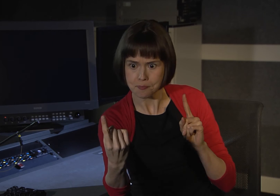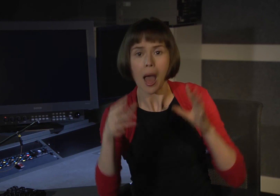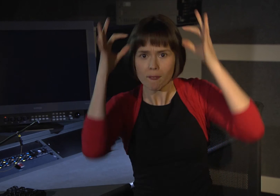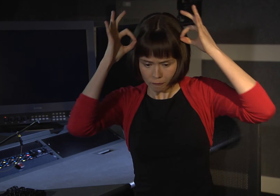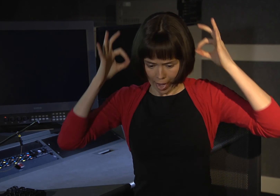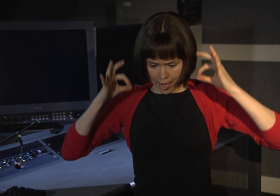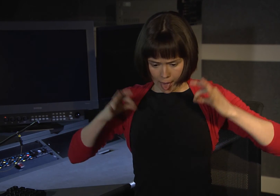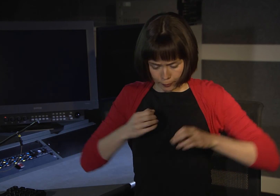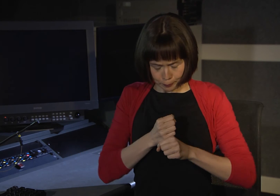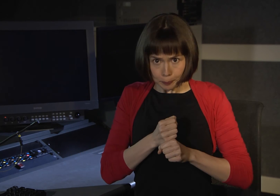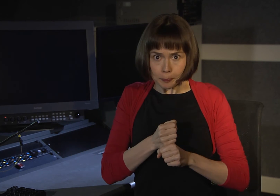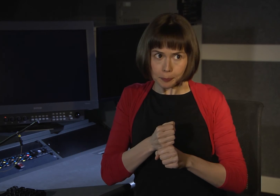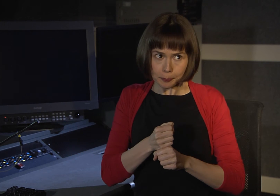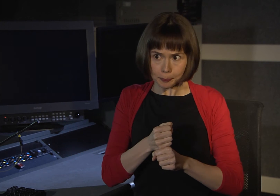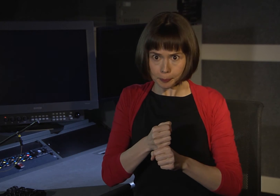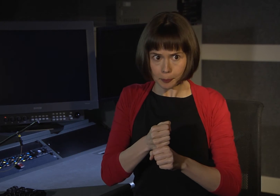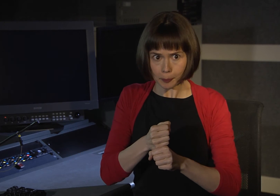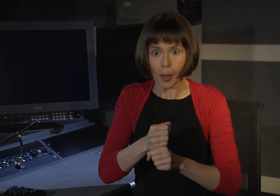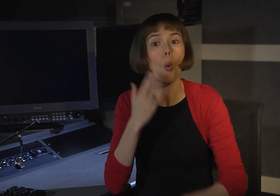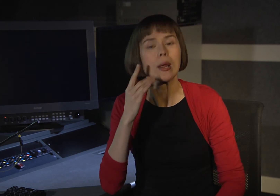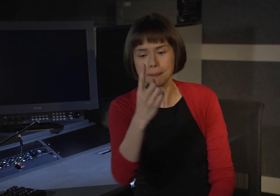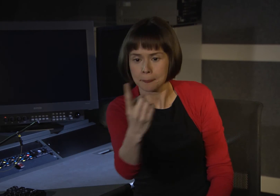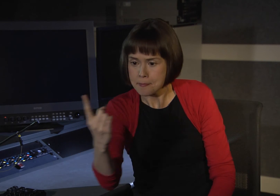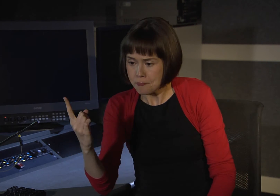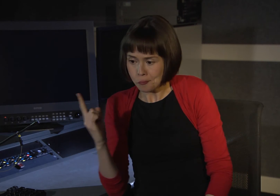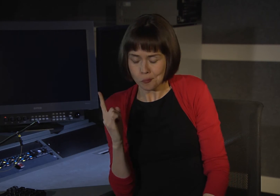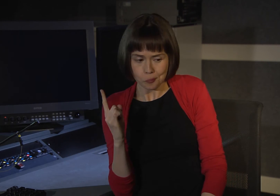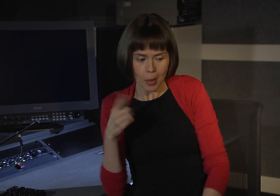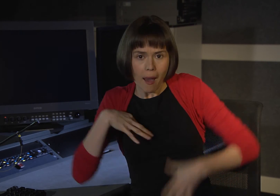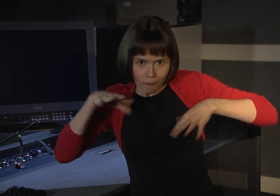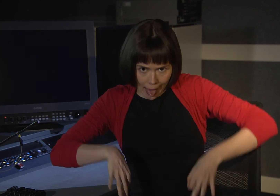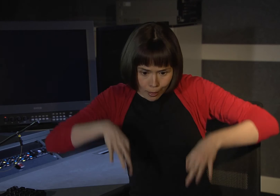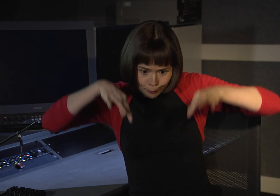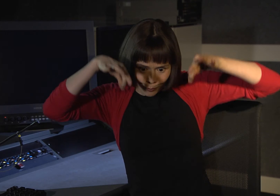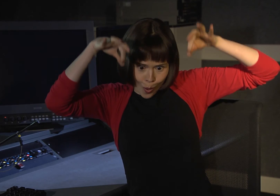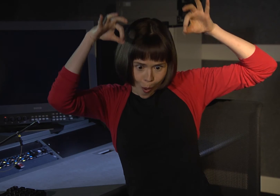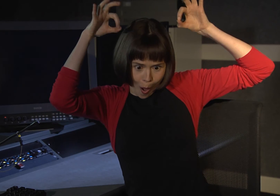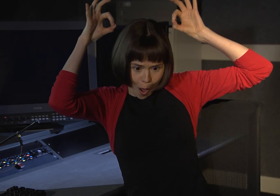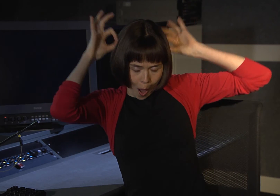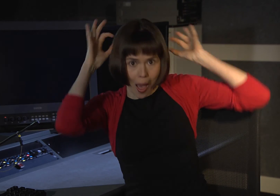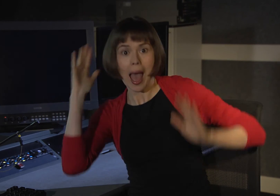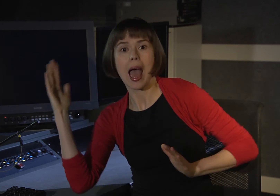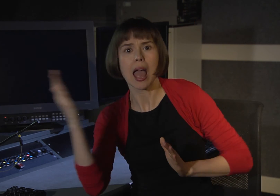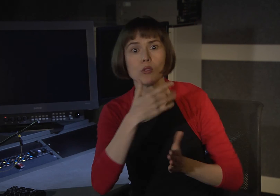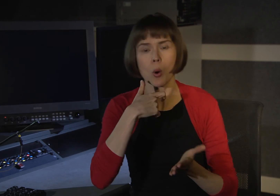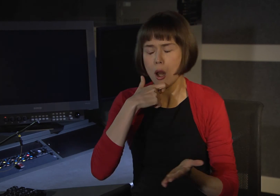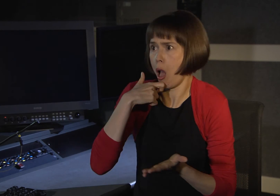there's Claudio, and there's a woman coming up the aisle with a veil. When she gets to the front, she lifts that veil, and